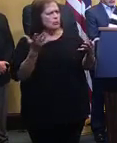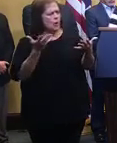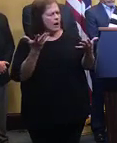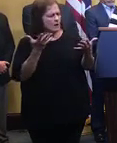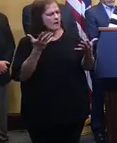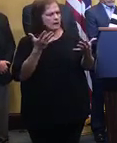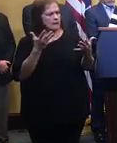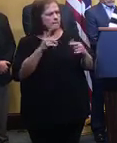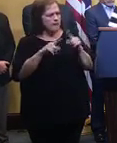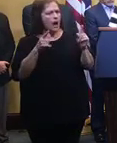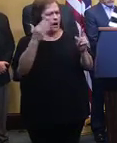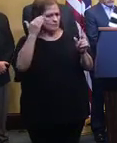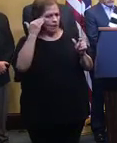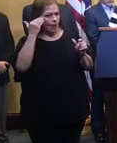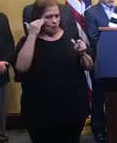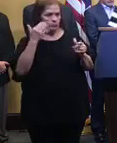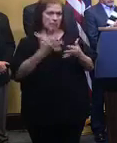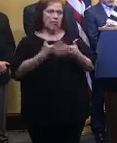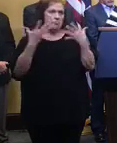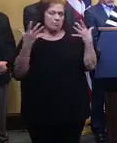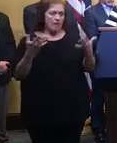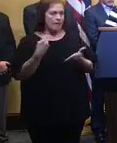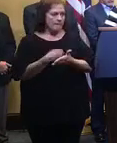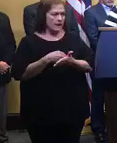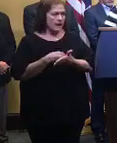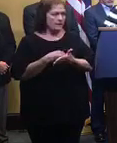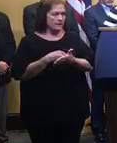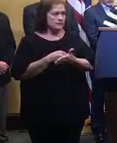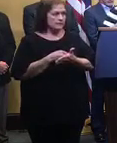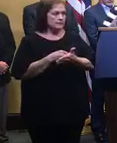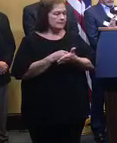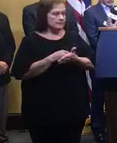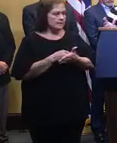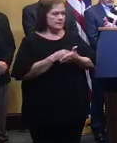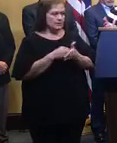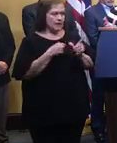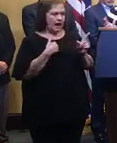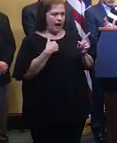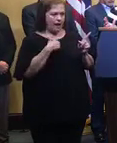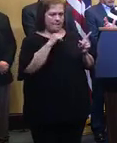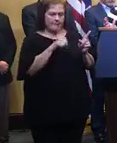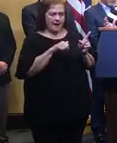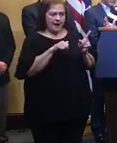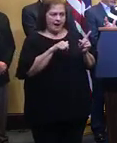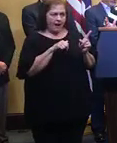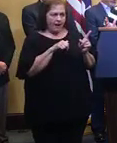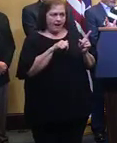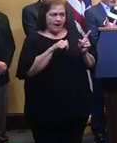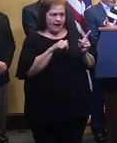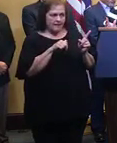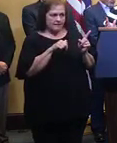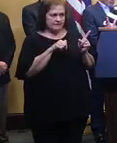it's in the billions. It's a reality. So I'm not leaving anything off of the table.